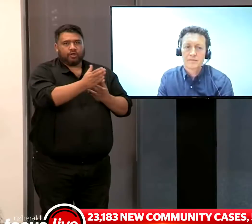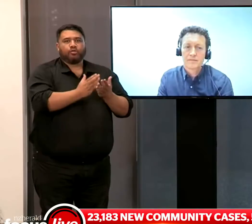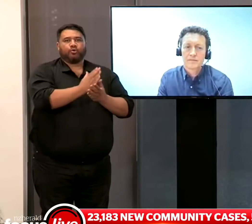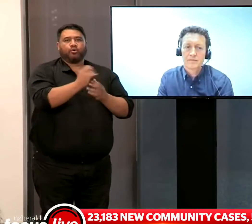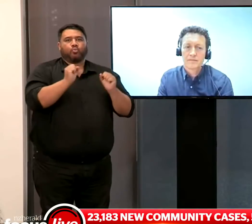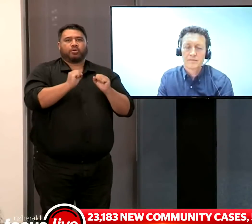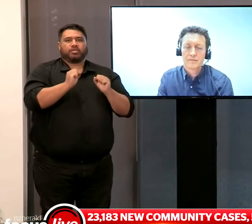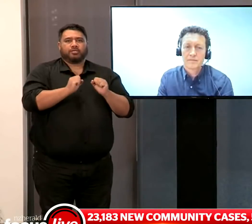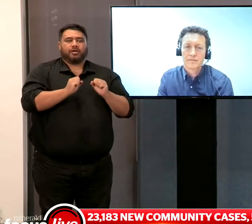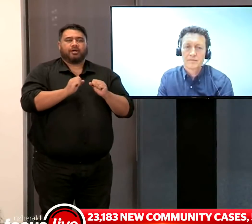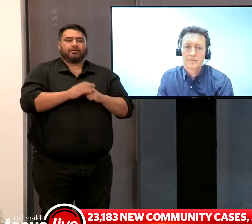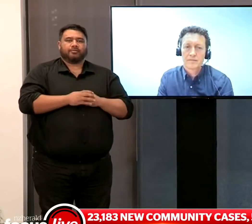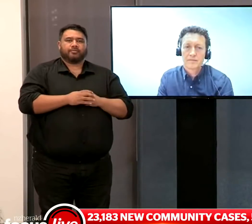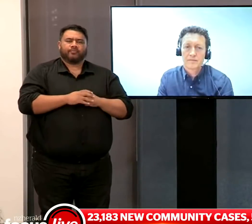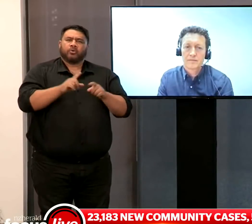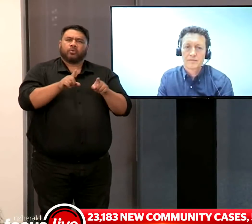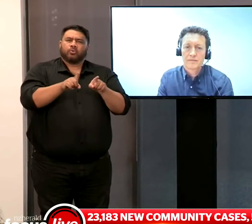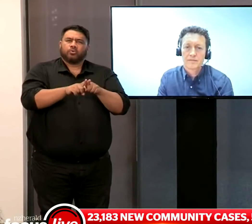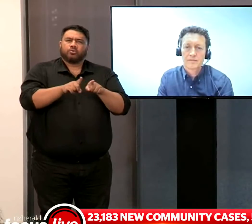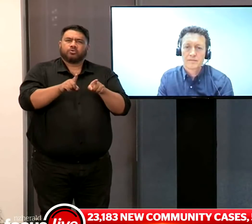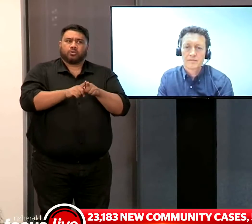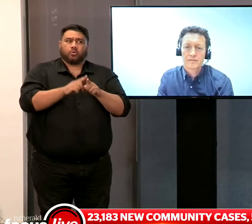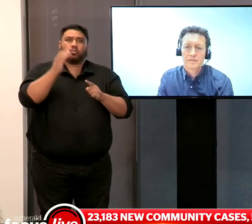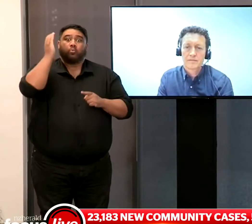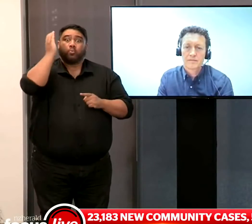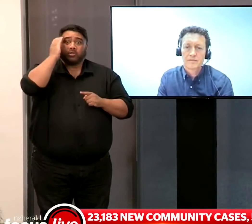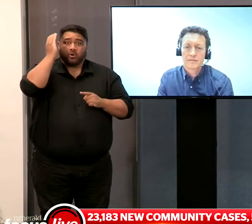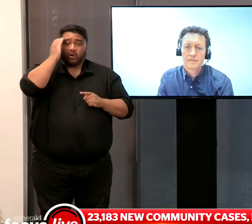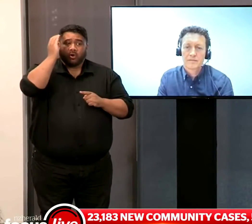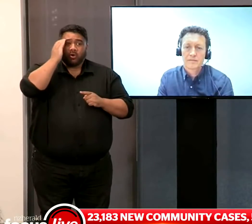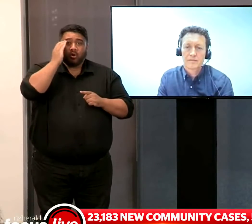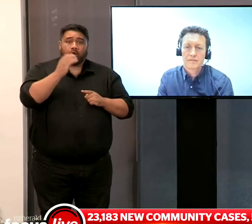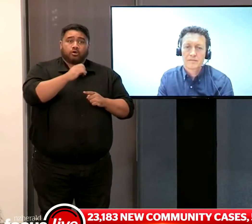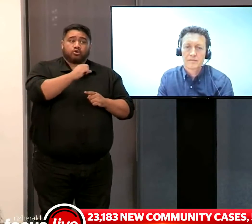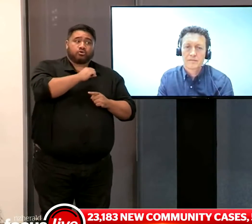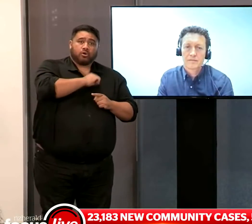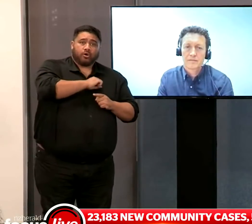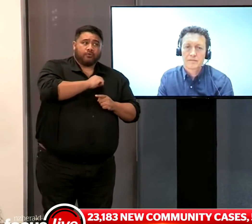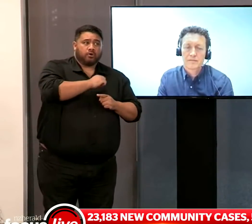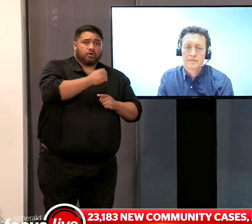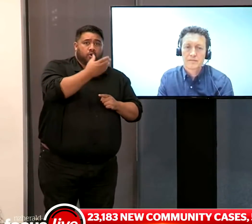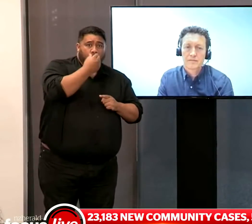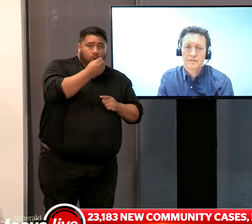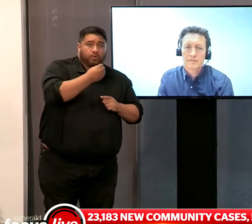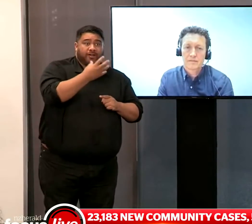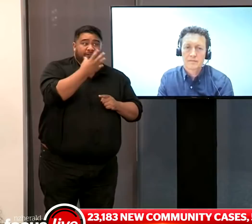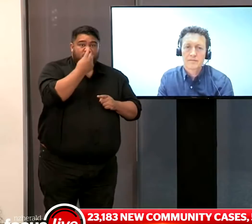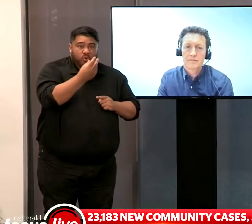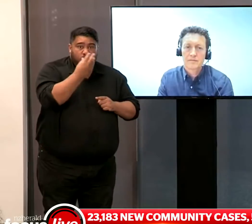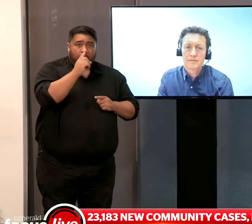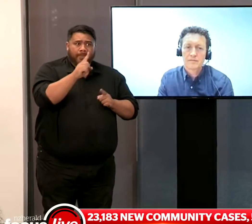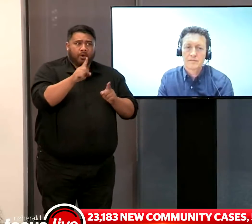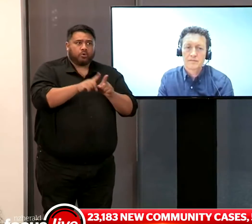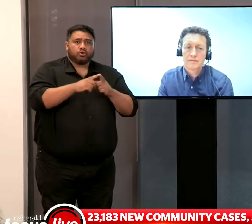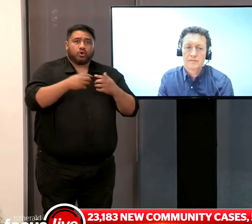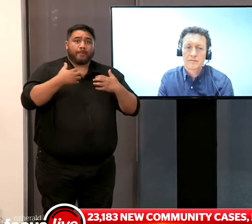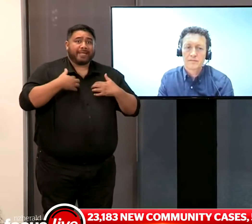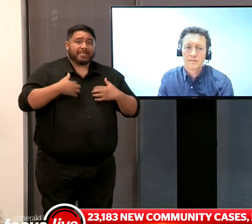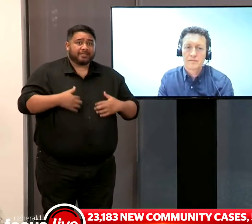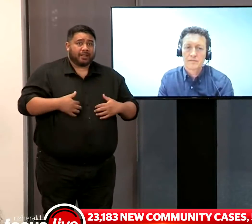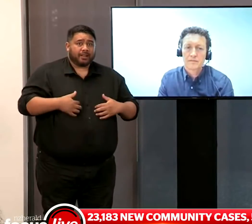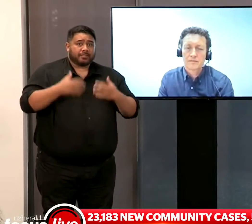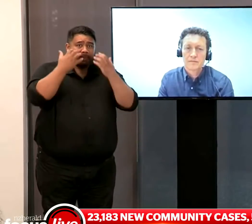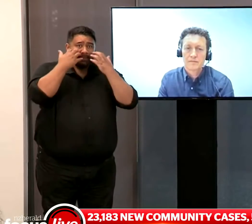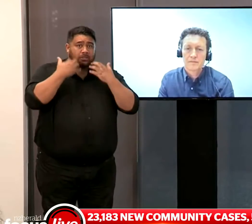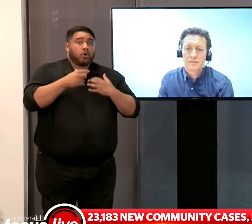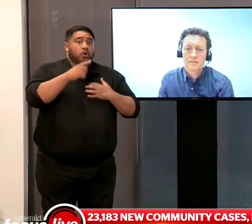But we are certainly well aware, not just of sort of colds and influenza, but also other things like measles that could come back across